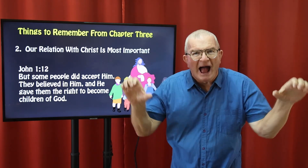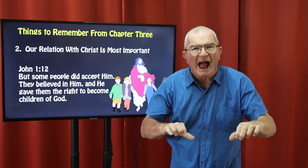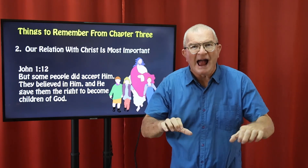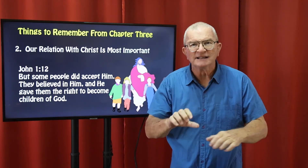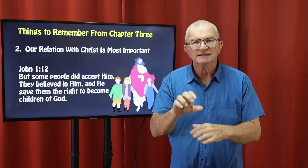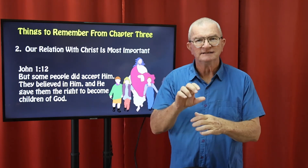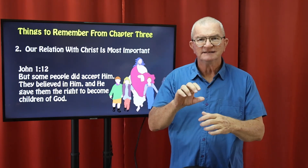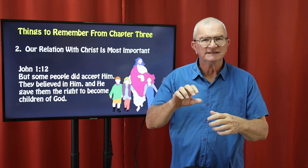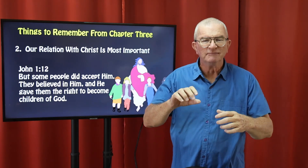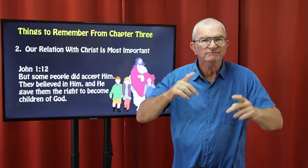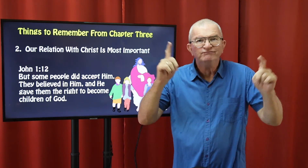It's not some action